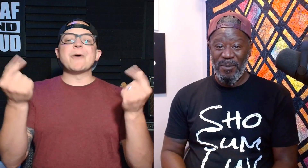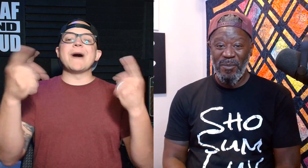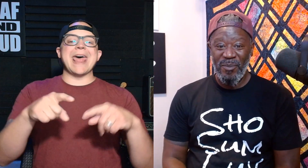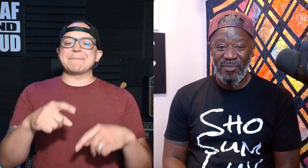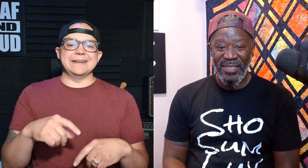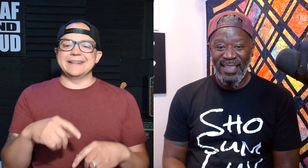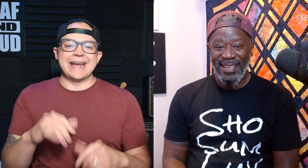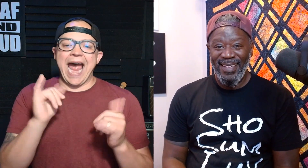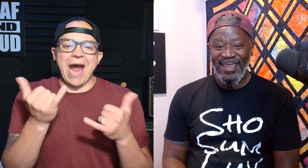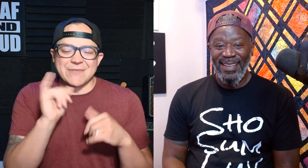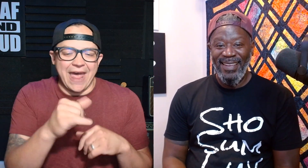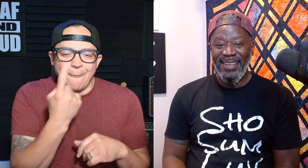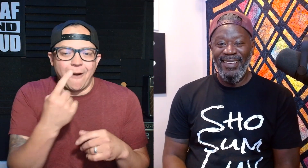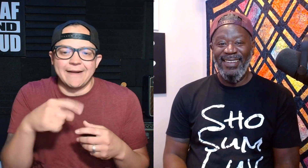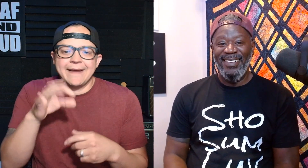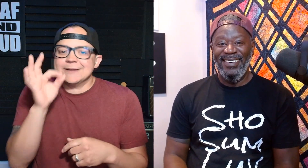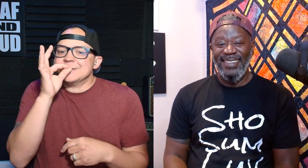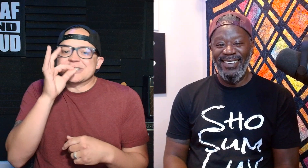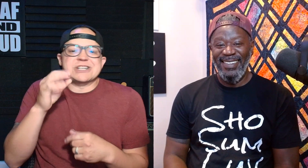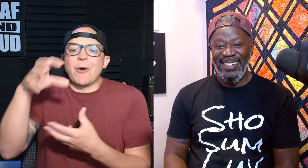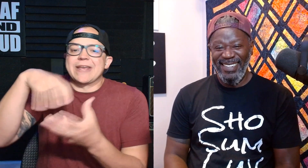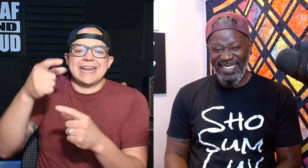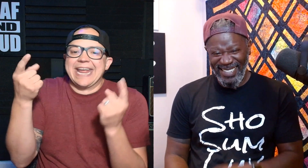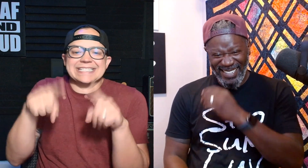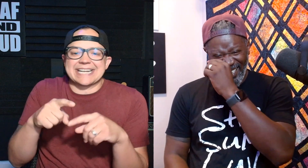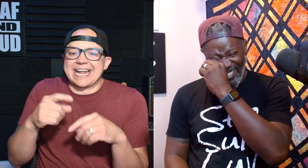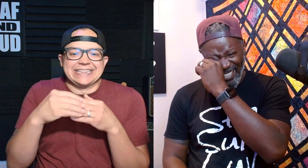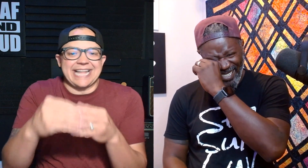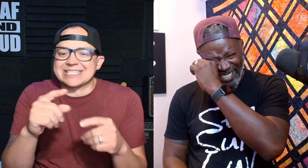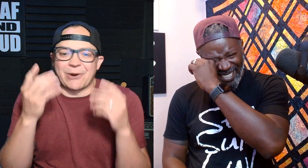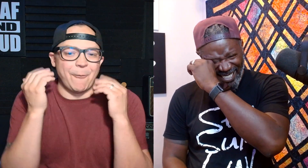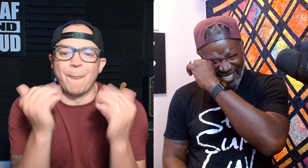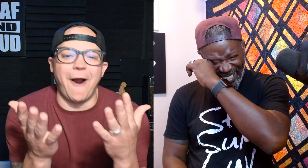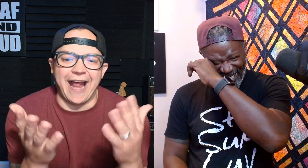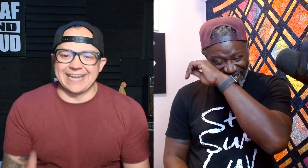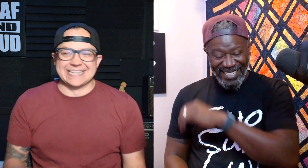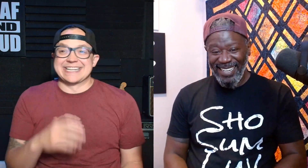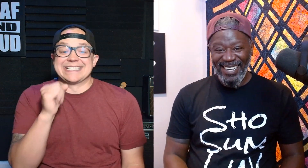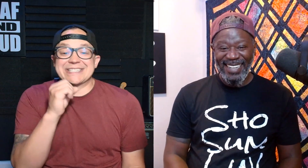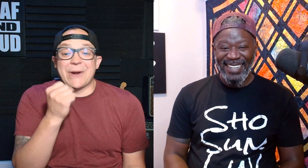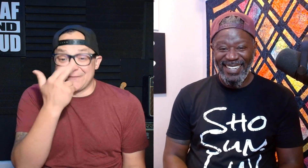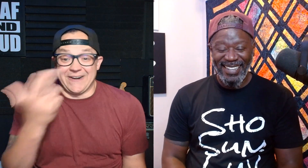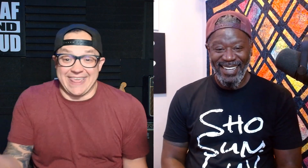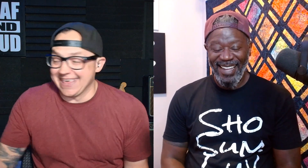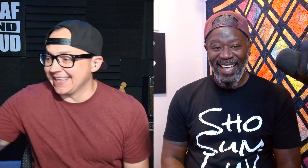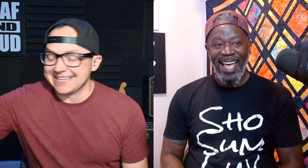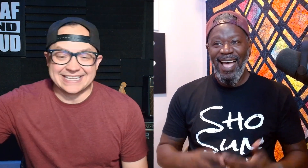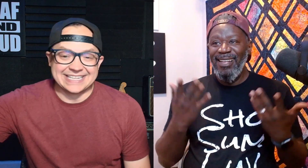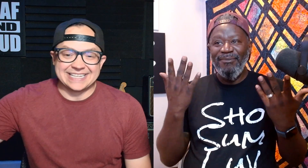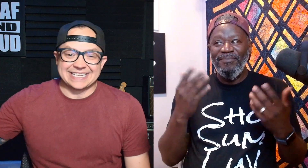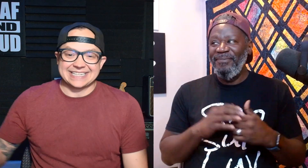the people what happened, how that one smoking incident led to what? It's so funny.